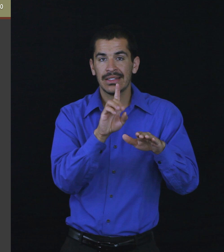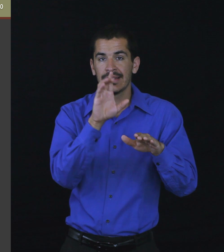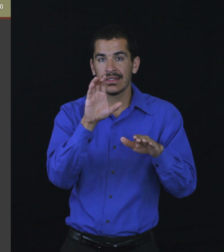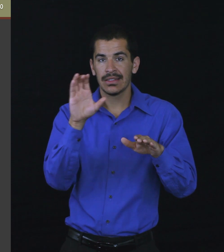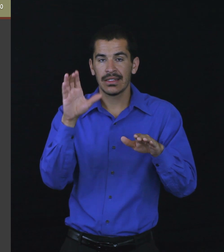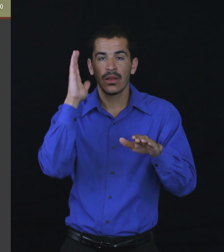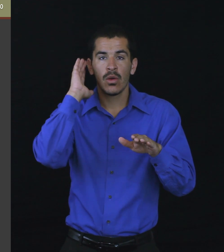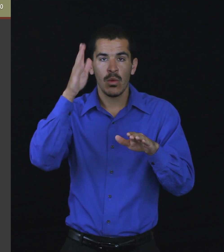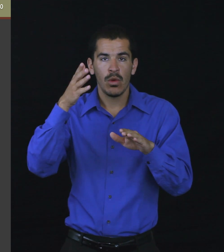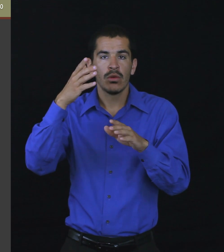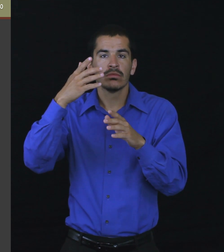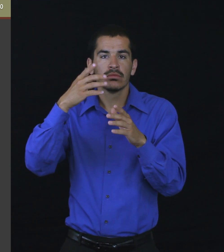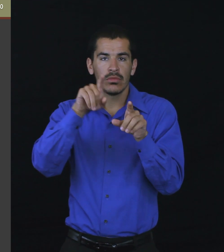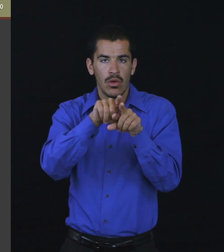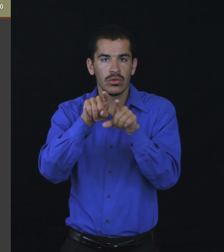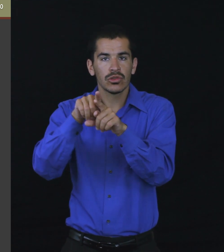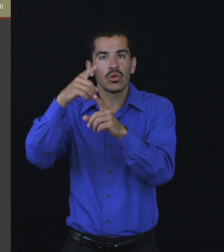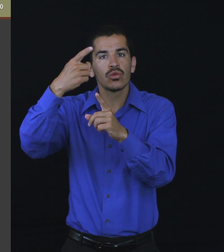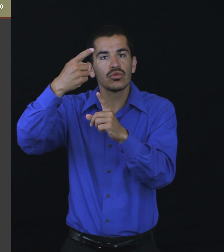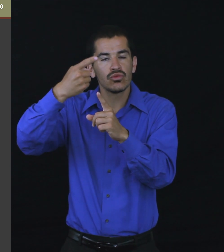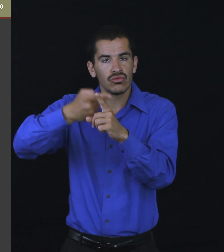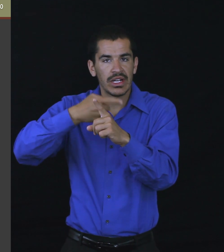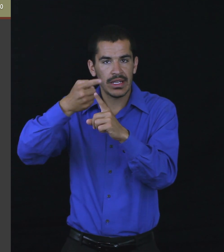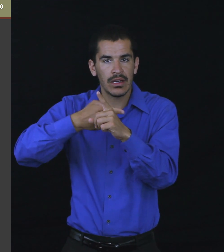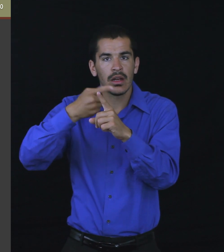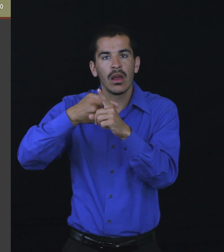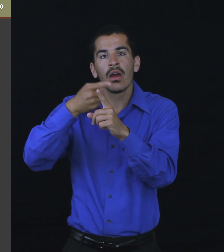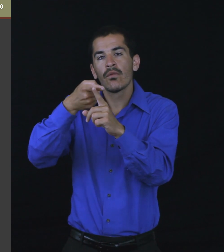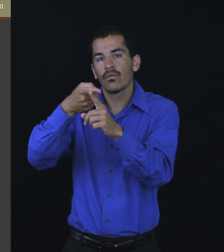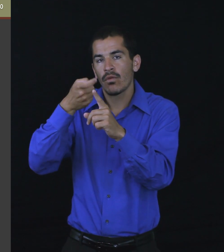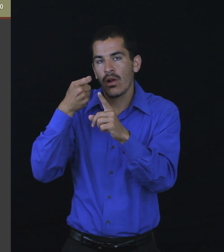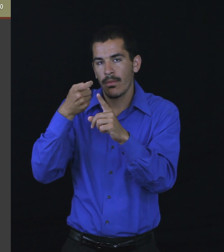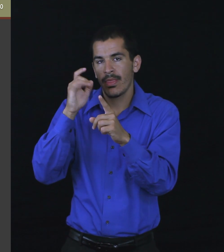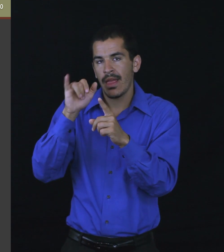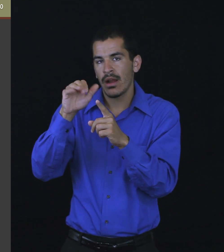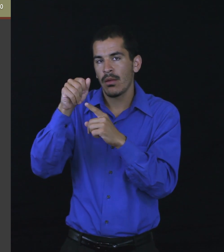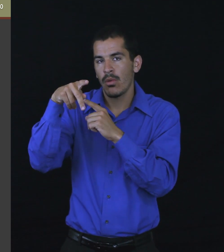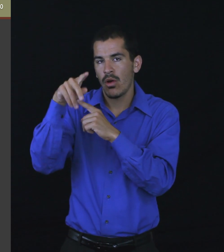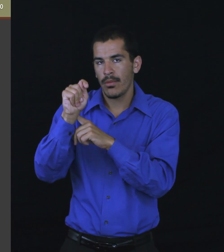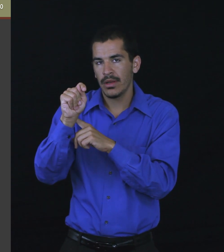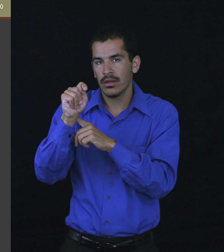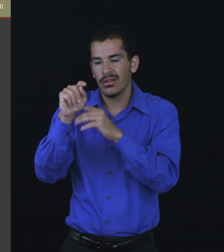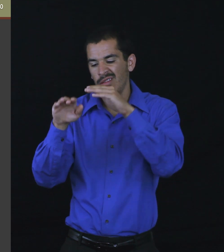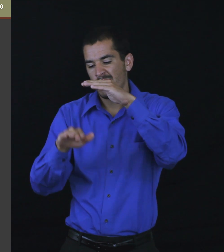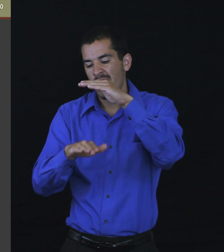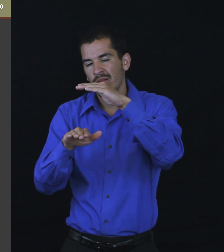DCC would rent some space in the housing project temporarily.